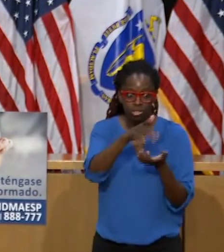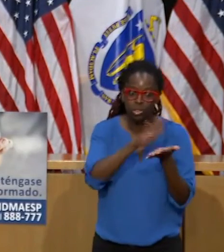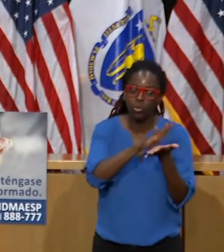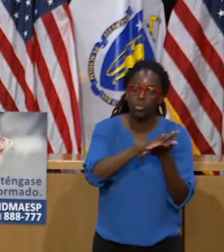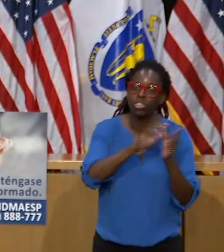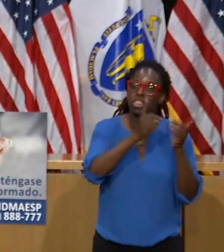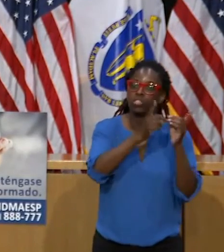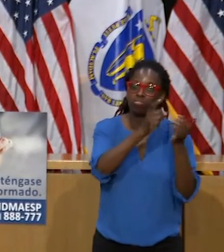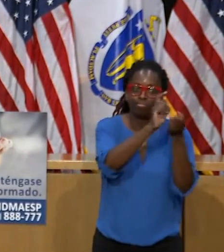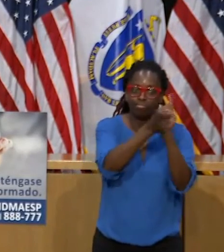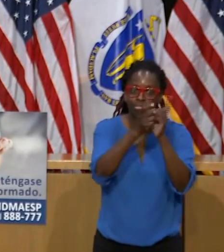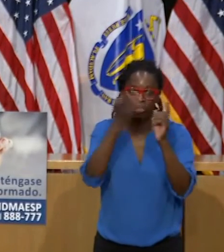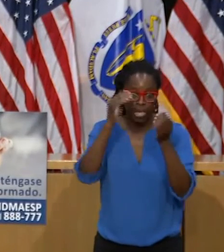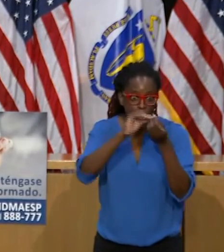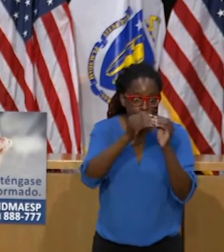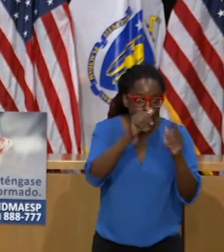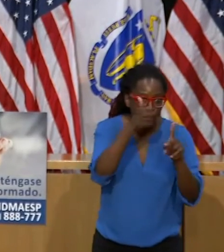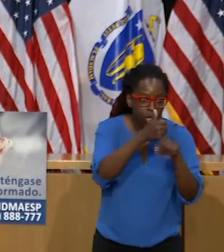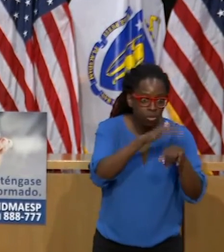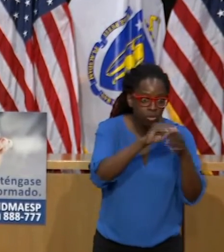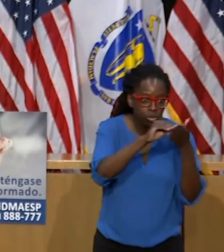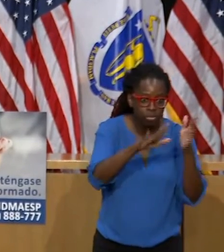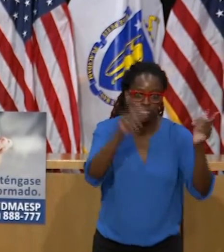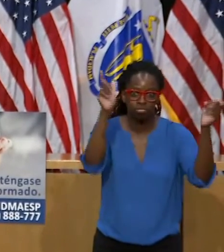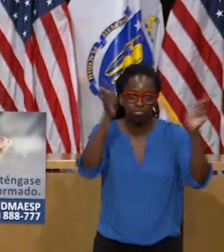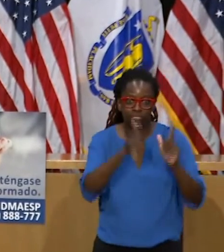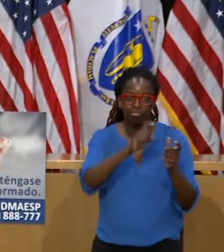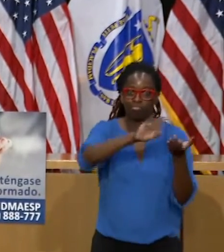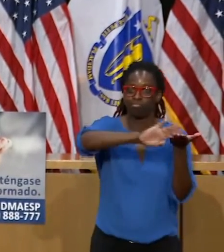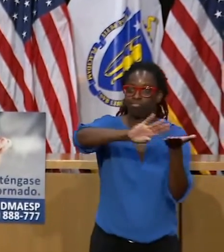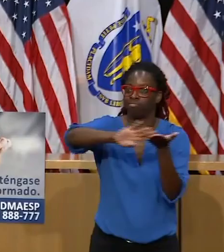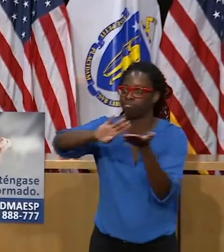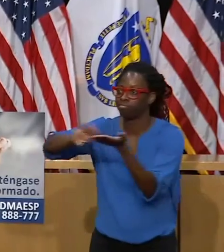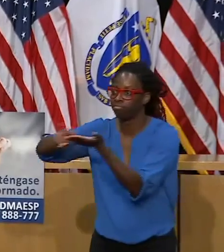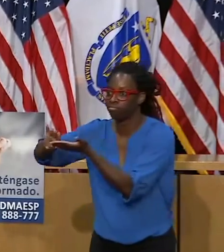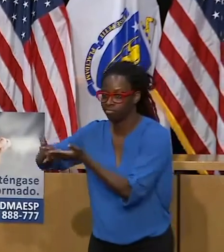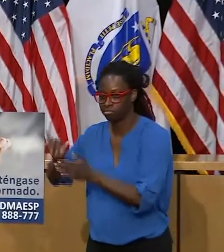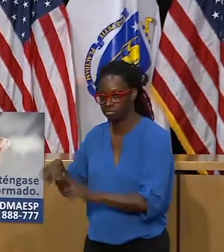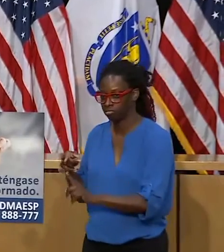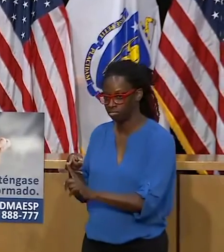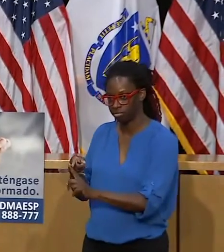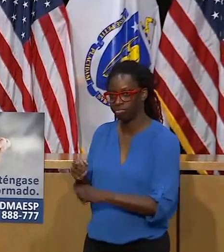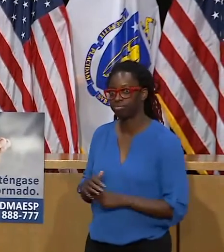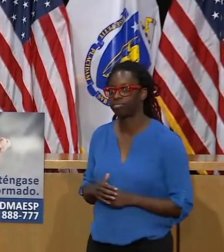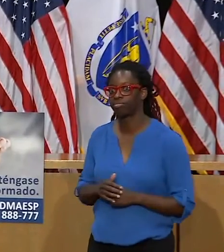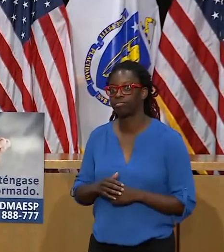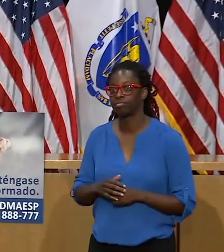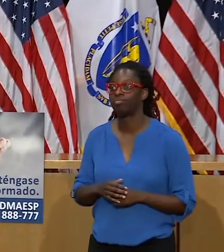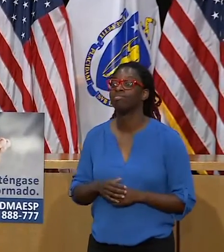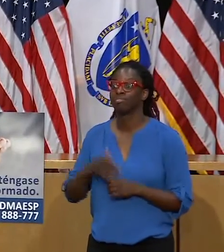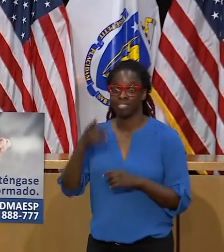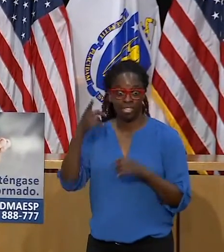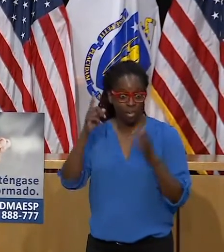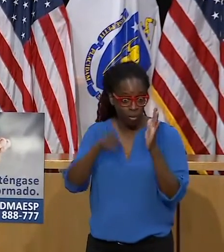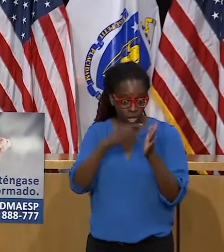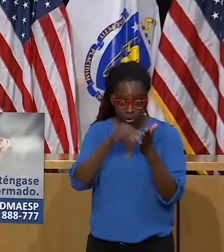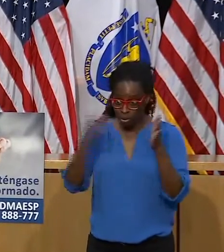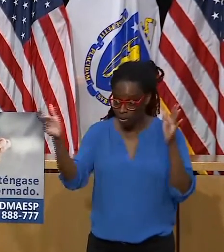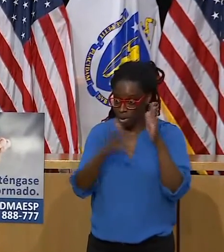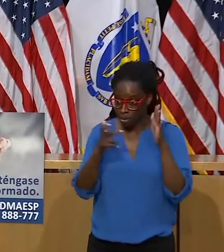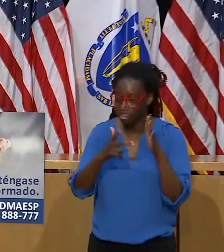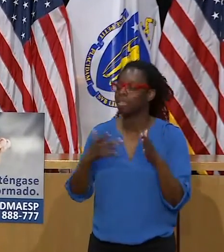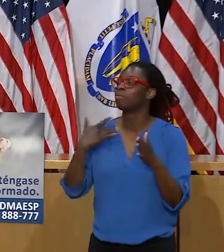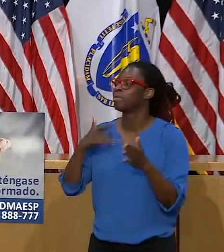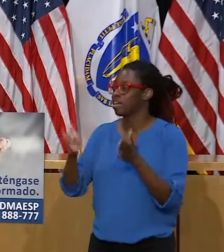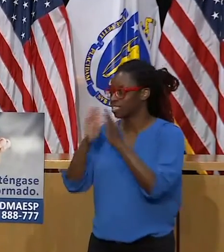we've been able to hire back people, and we hope that will be the case as well. I do think that, the additional resources the governor